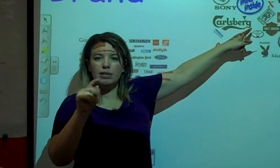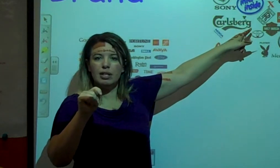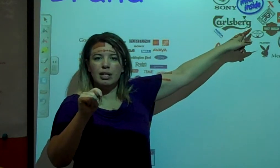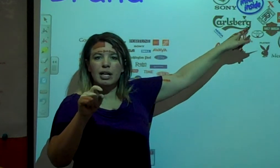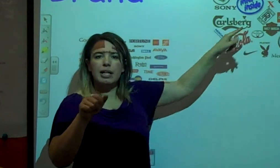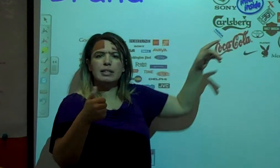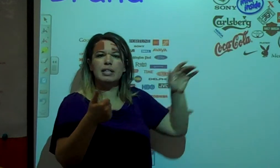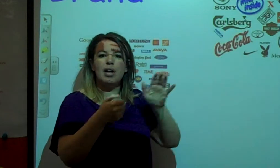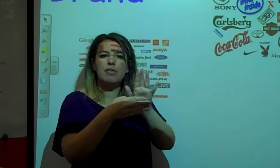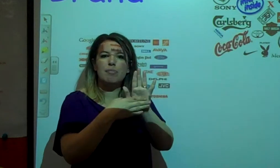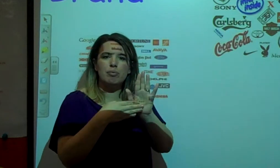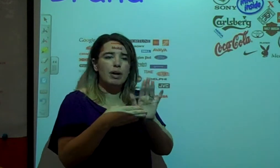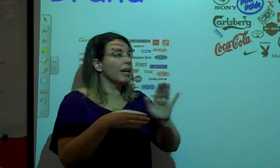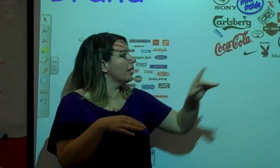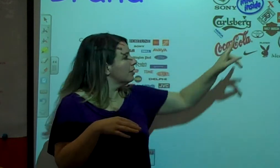Microsoft is another brand.